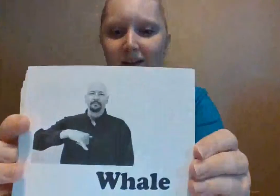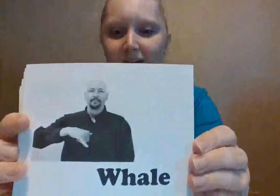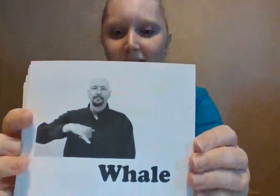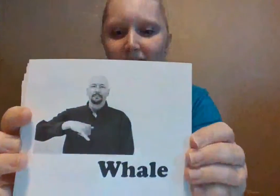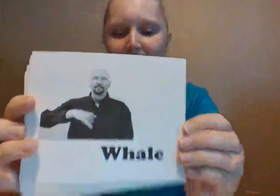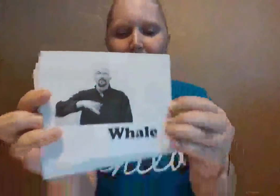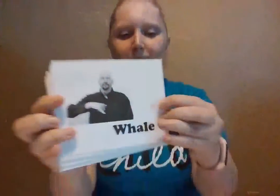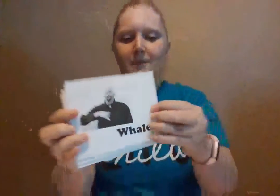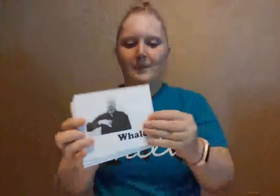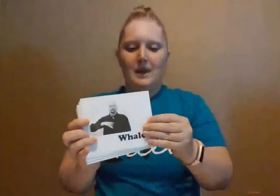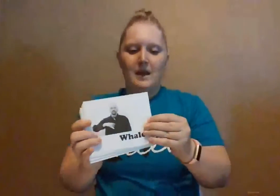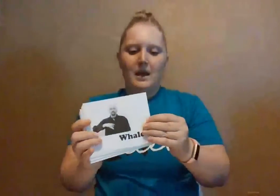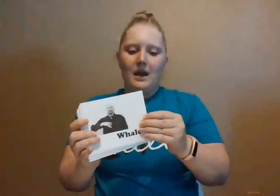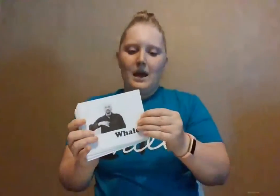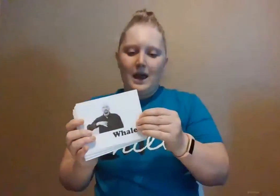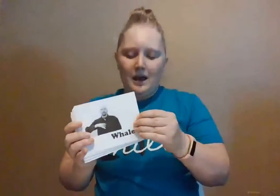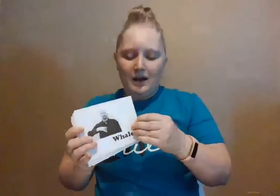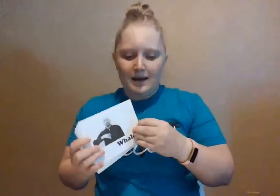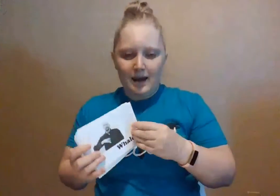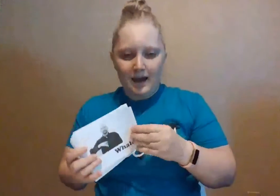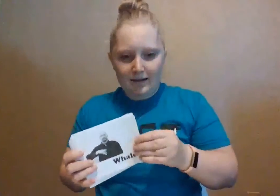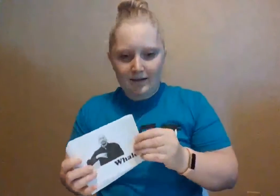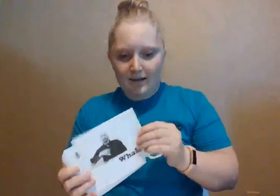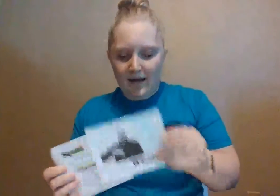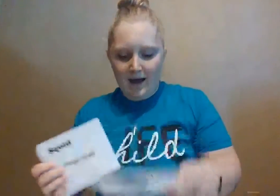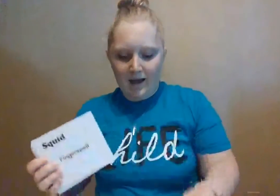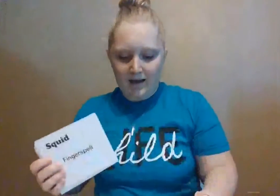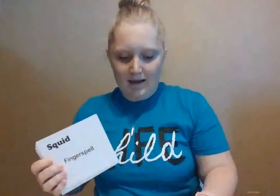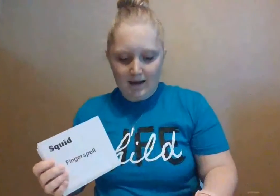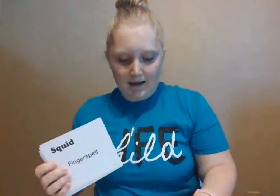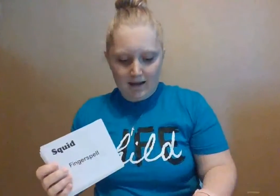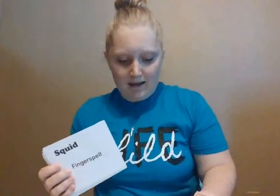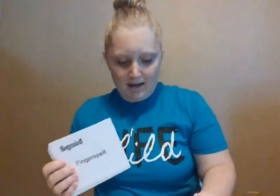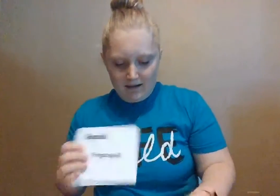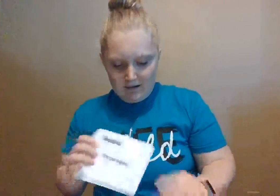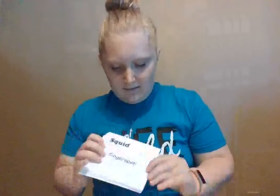whale. And our next sign is